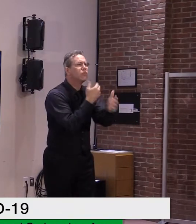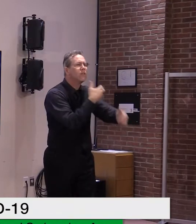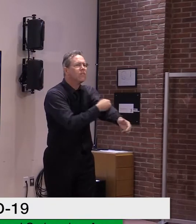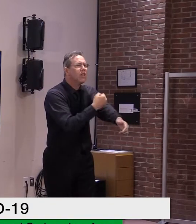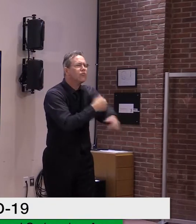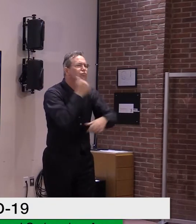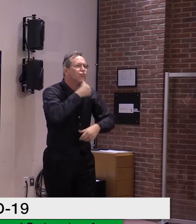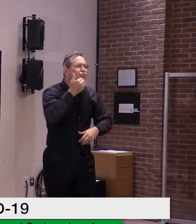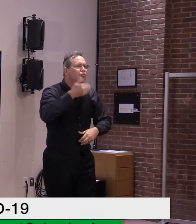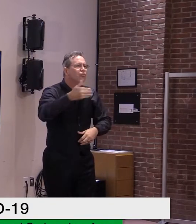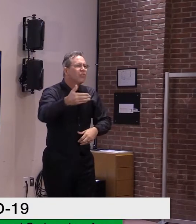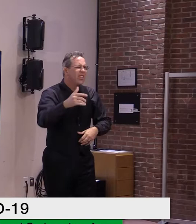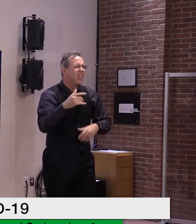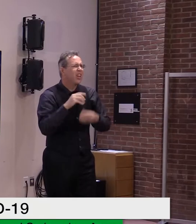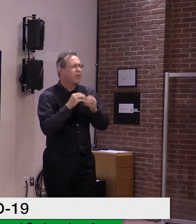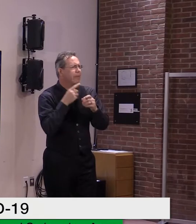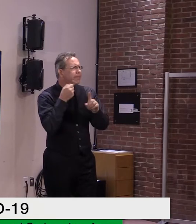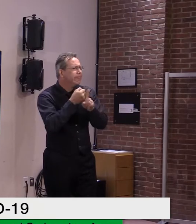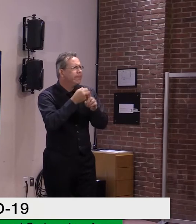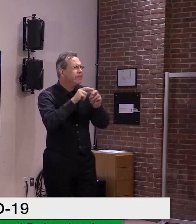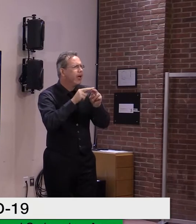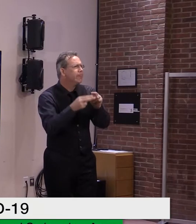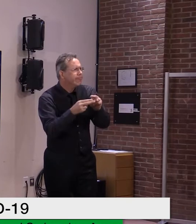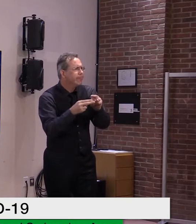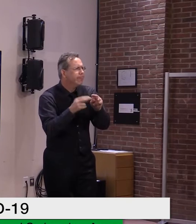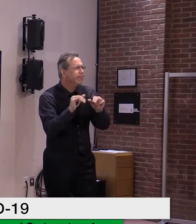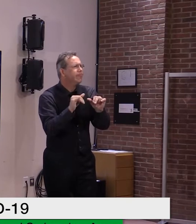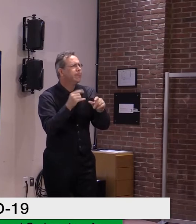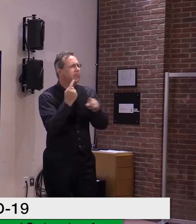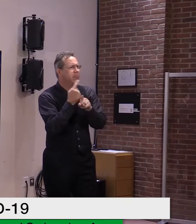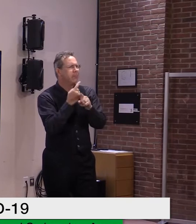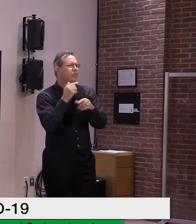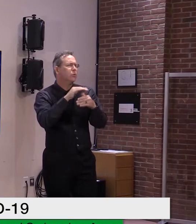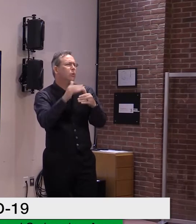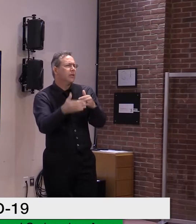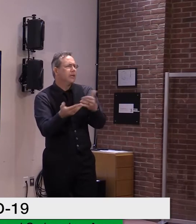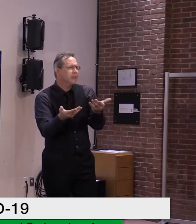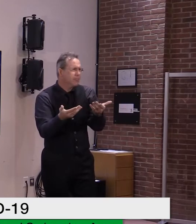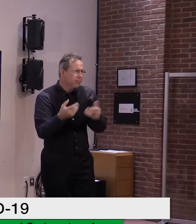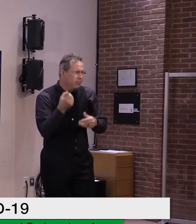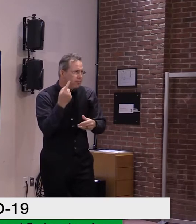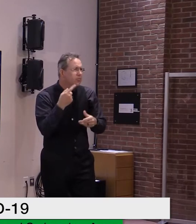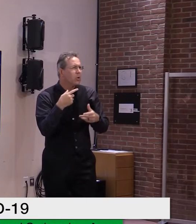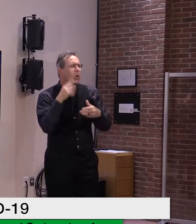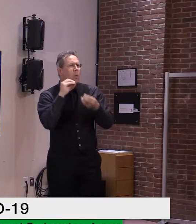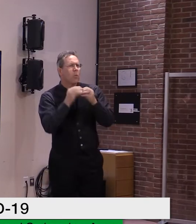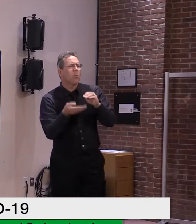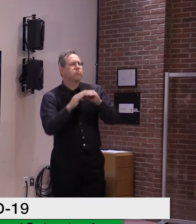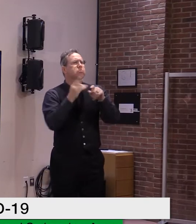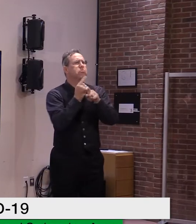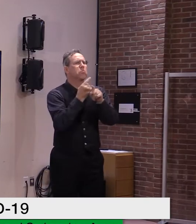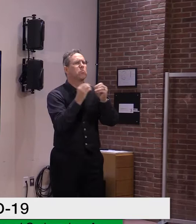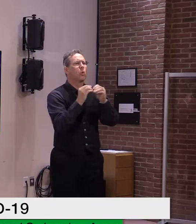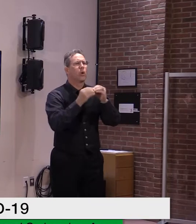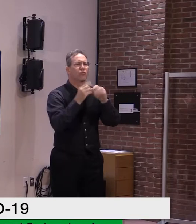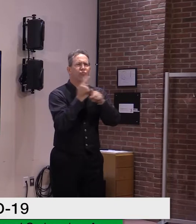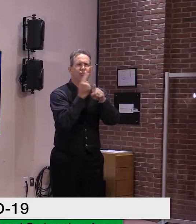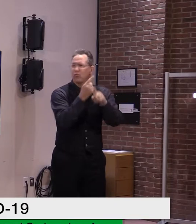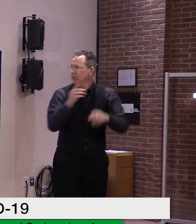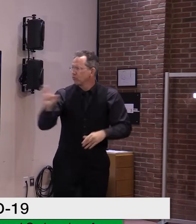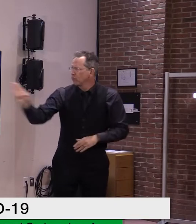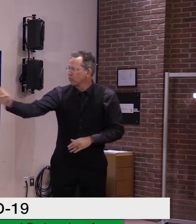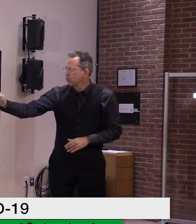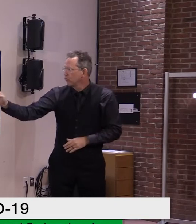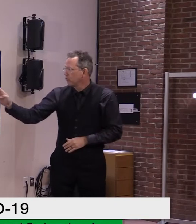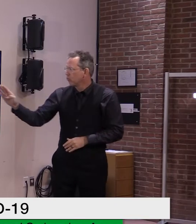following Memorial Day weekend. However, over the last 3 days, our numbers have rebounded nicely. And as the governor said, we're making good progress toward